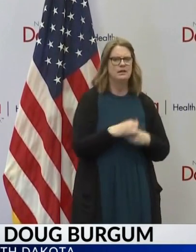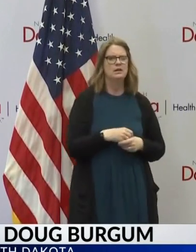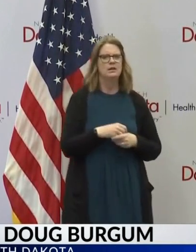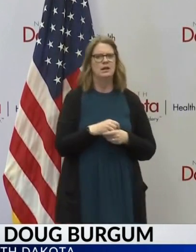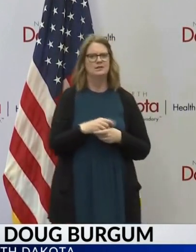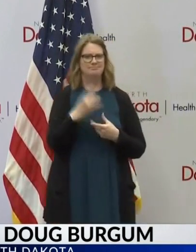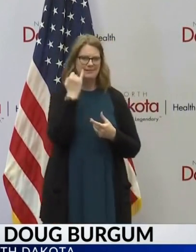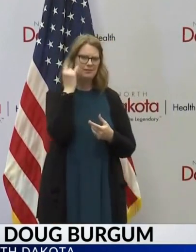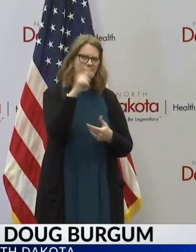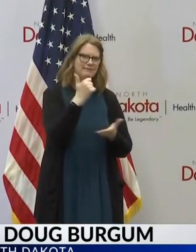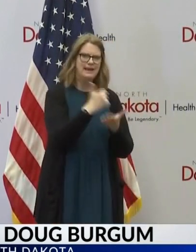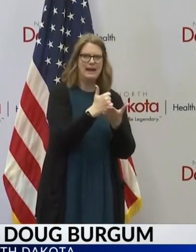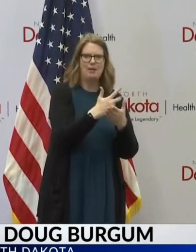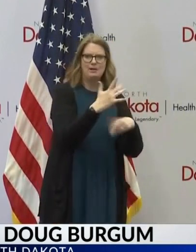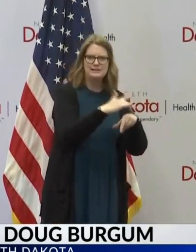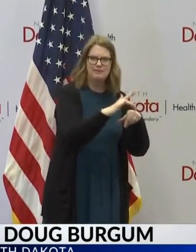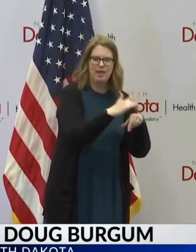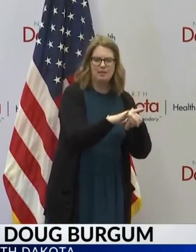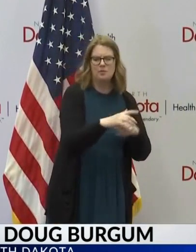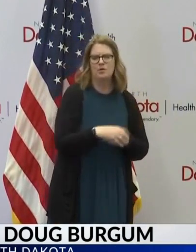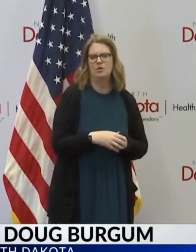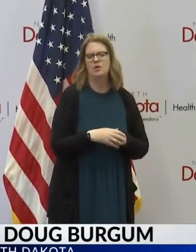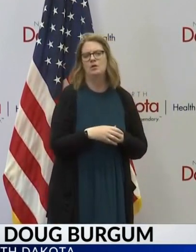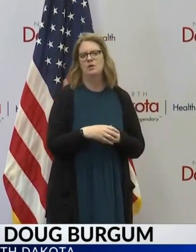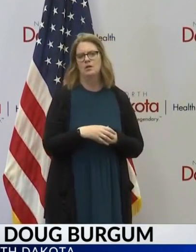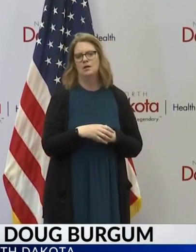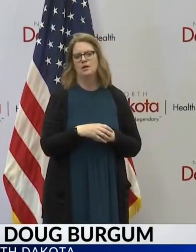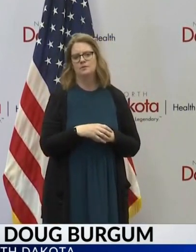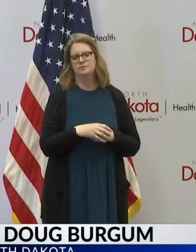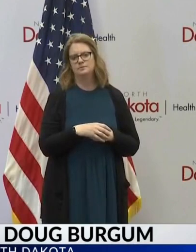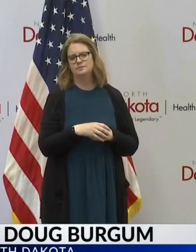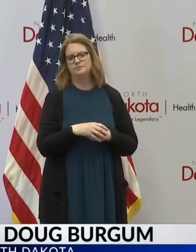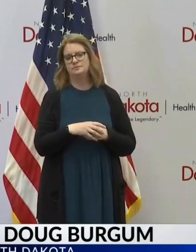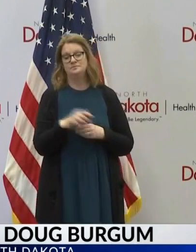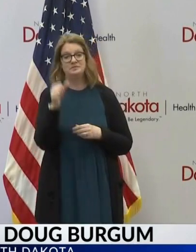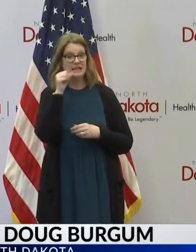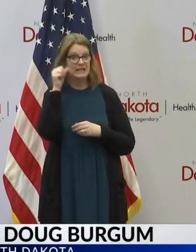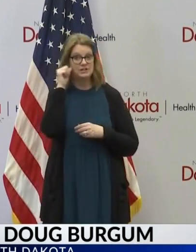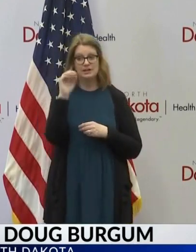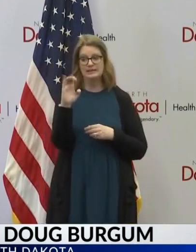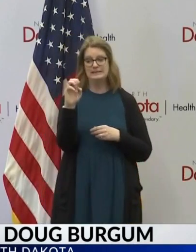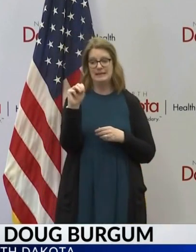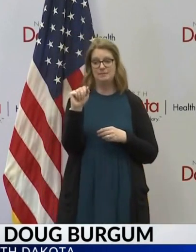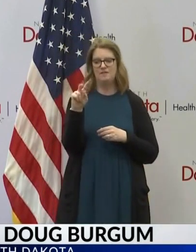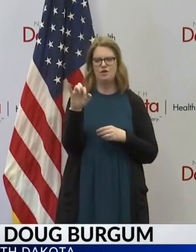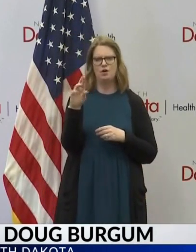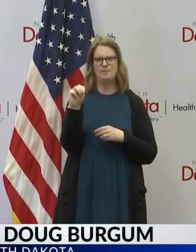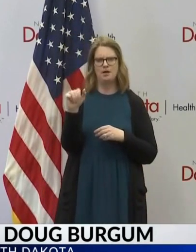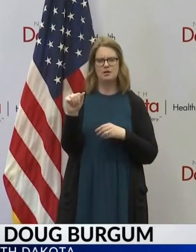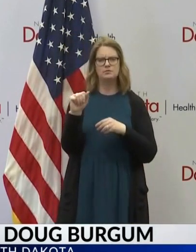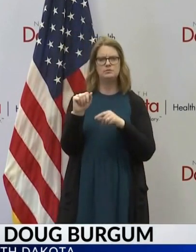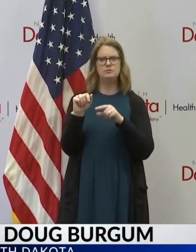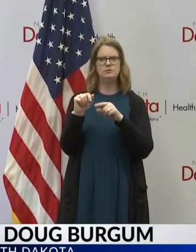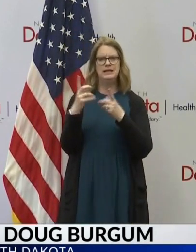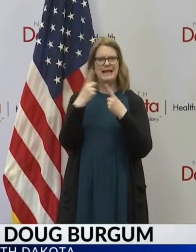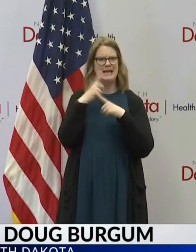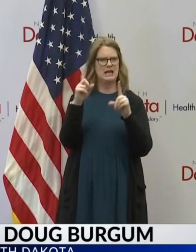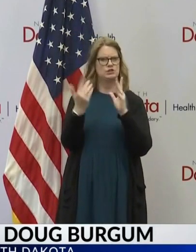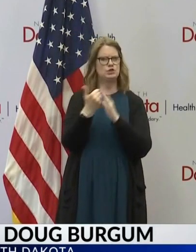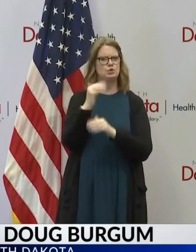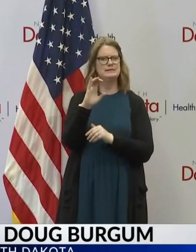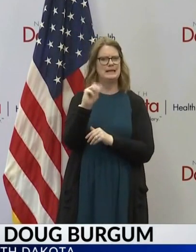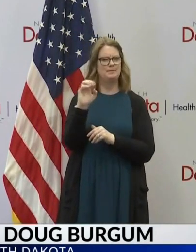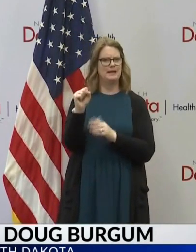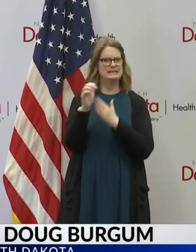But again, we want to also say that yesterday Seema Verma announced new CMS